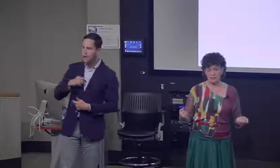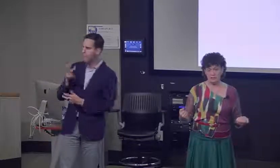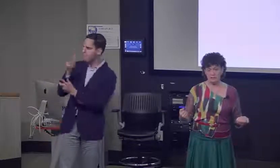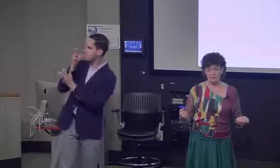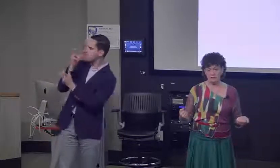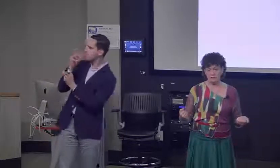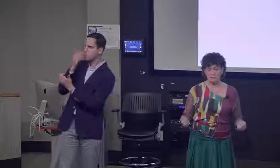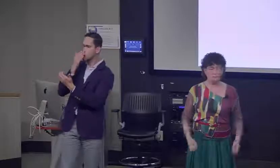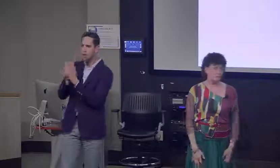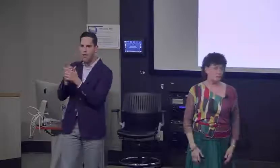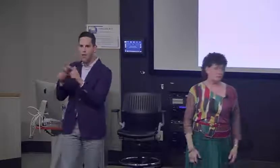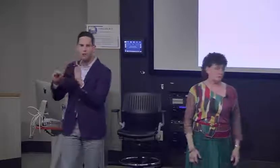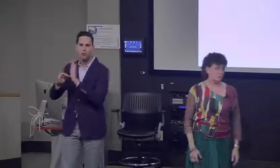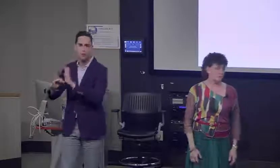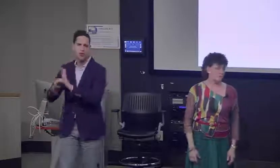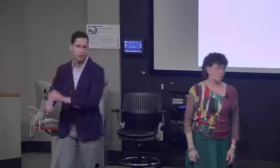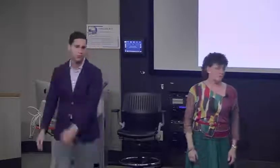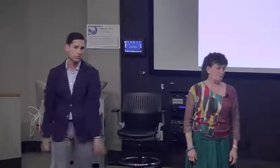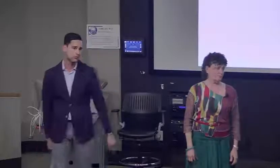is.